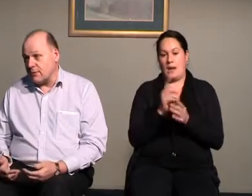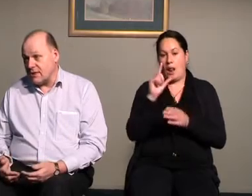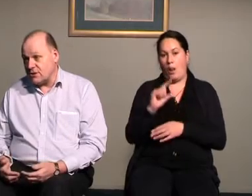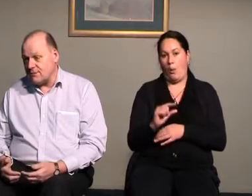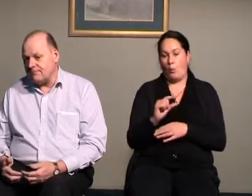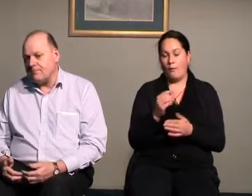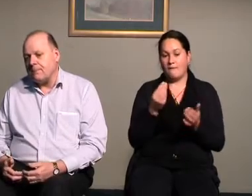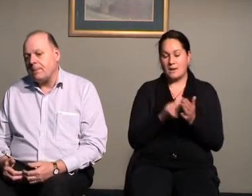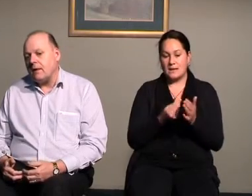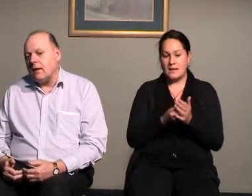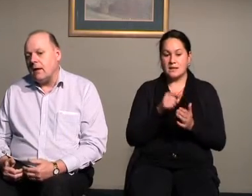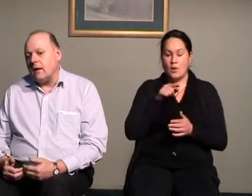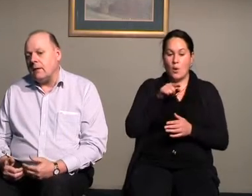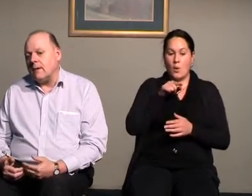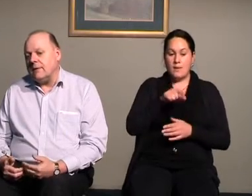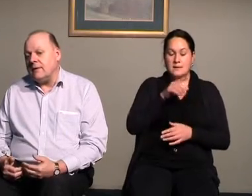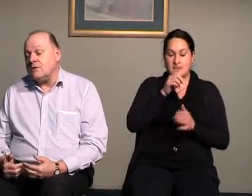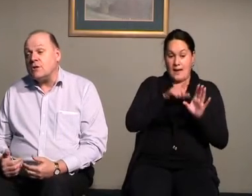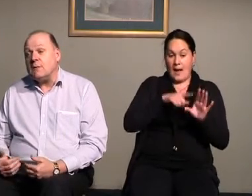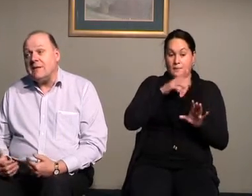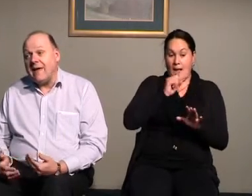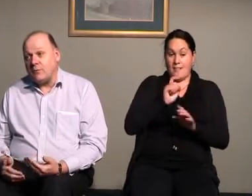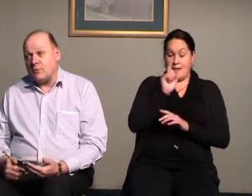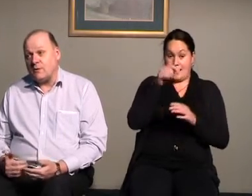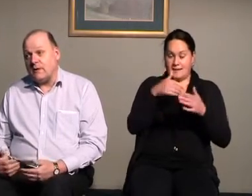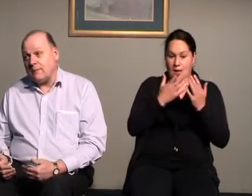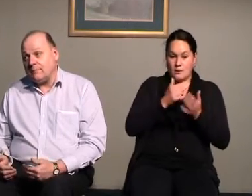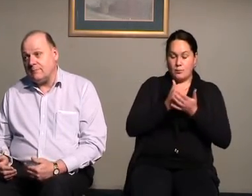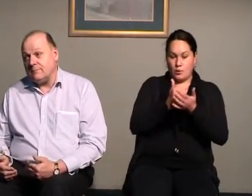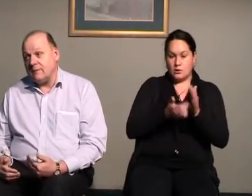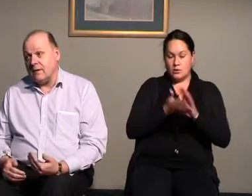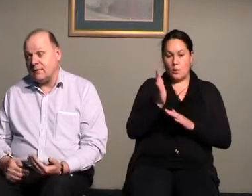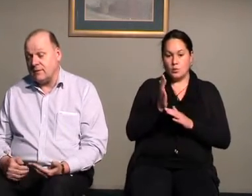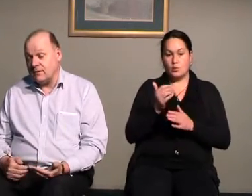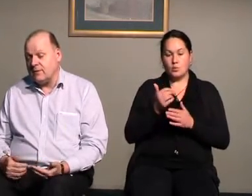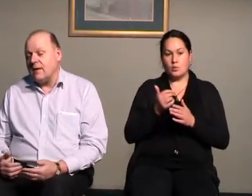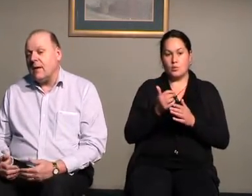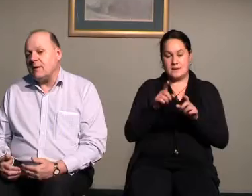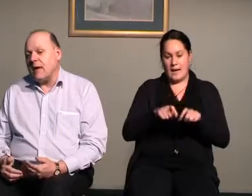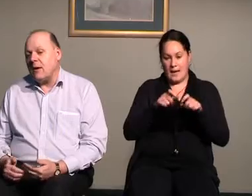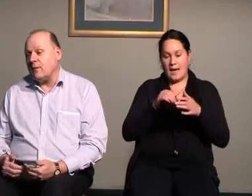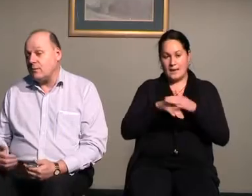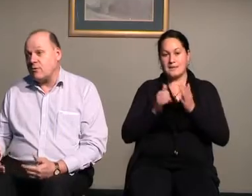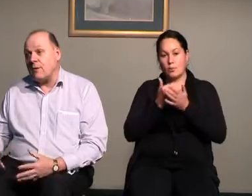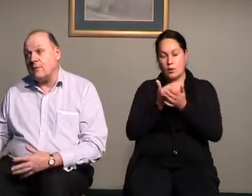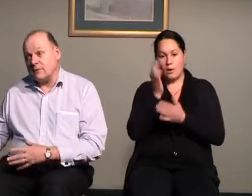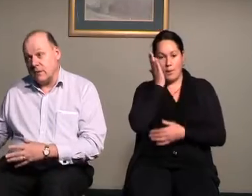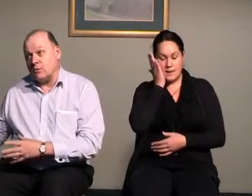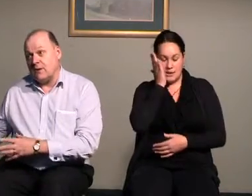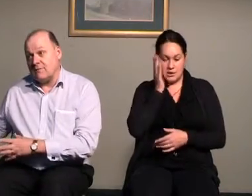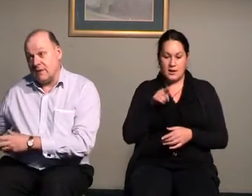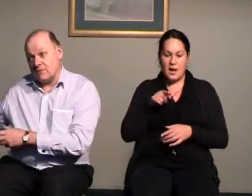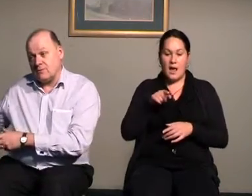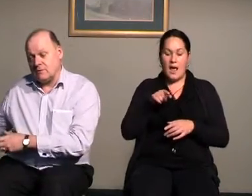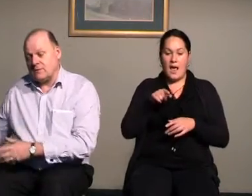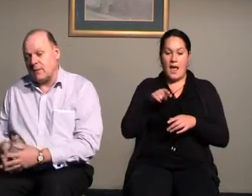emergency accommodation, and then the journey began between him and her about how they would try and build a